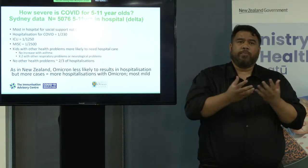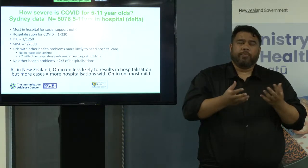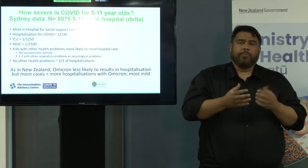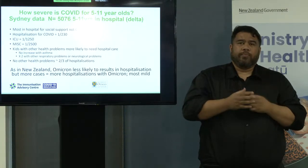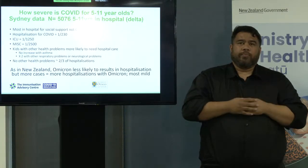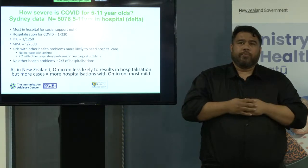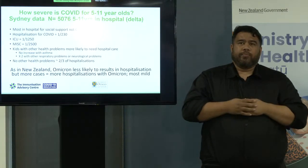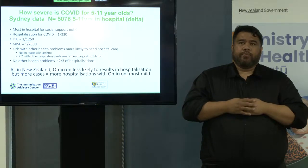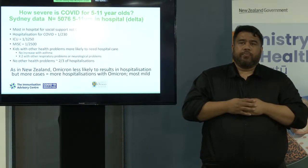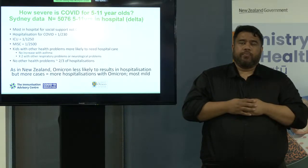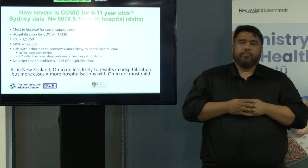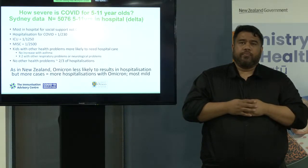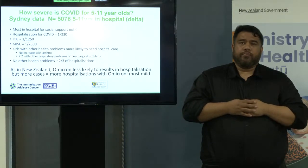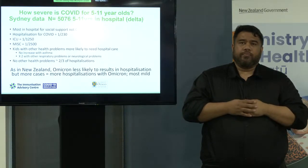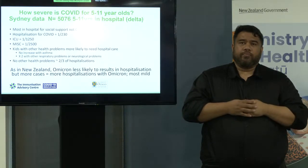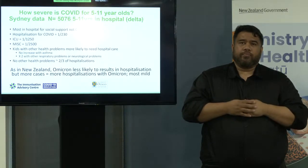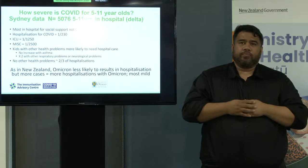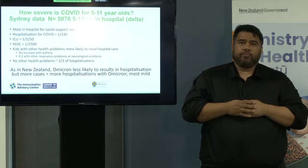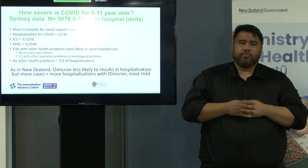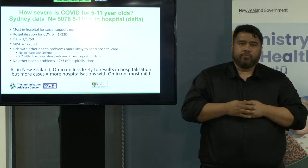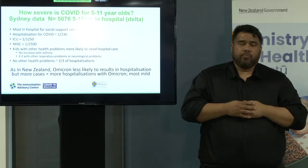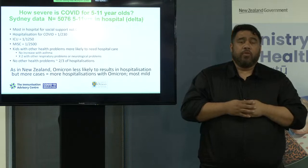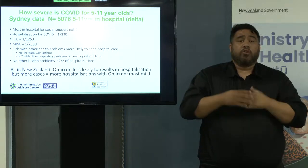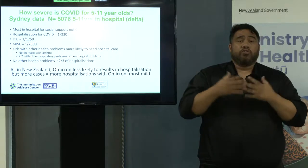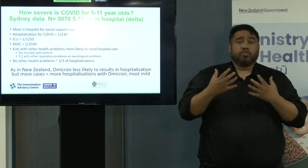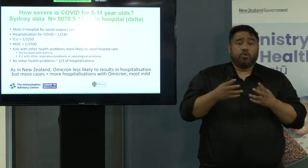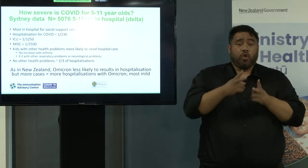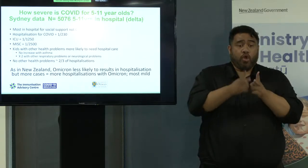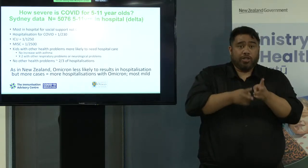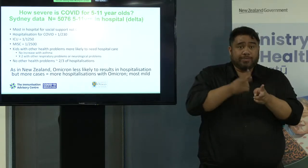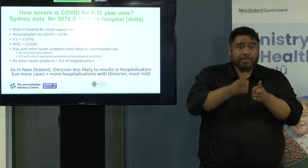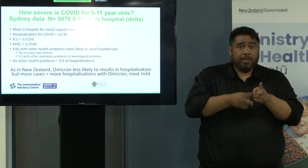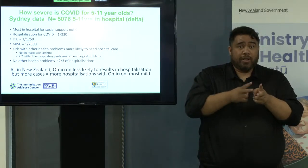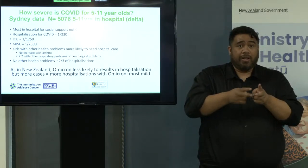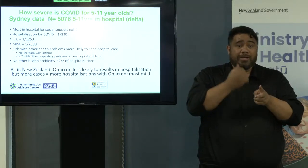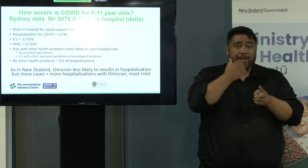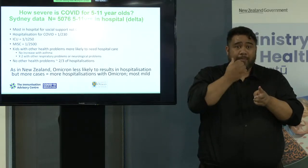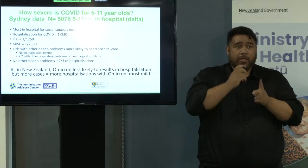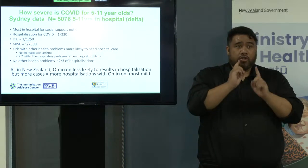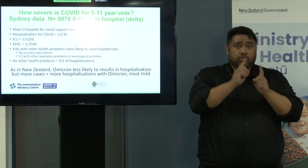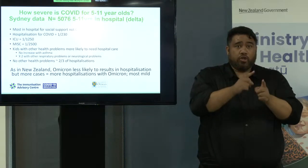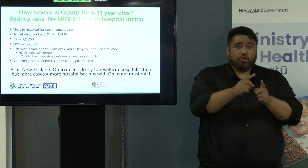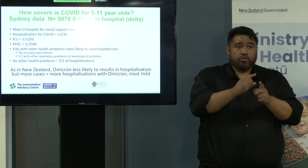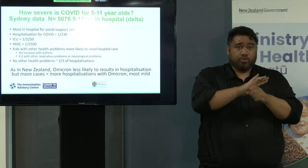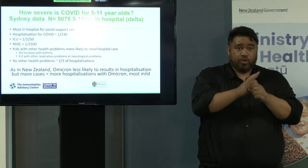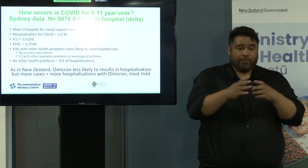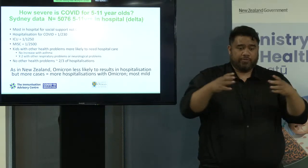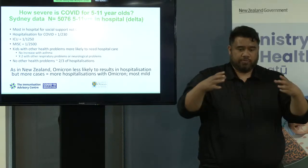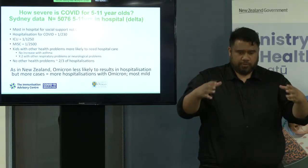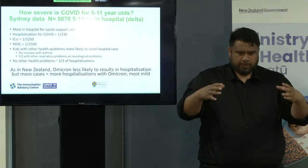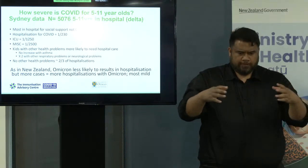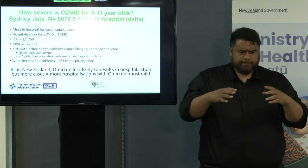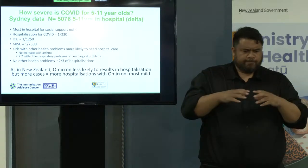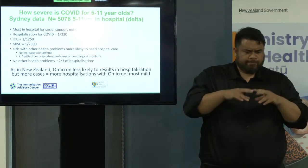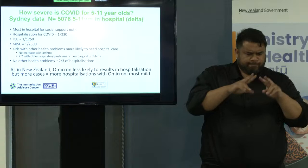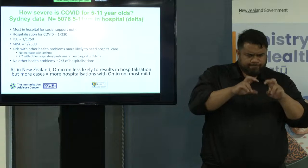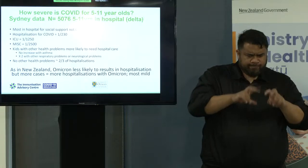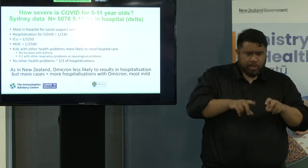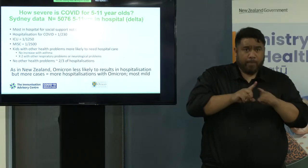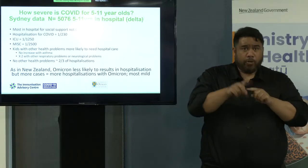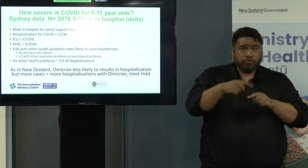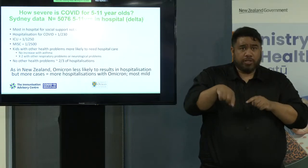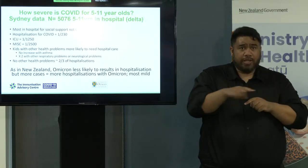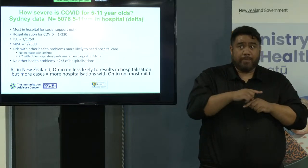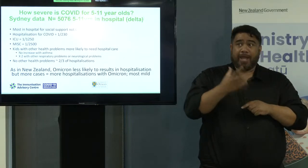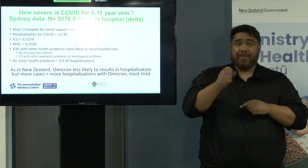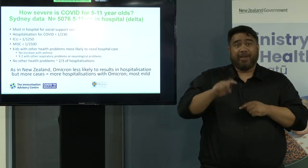actually, if you looked at these hospitalizations due to COVID, in fact, most of them were in kids who didn't have other health problems, even though